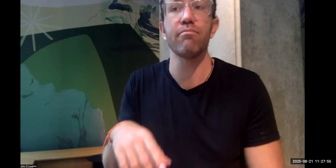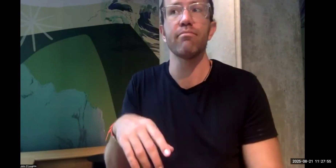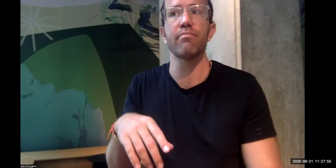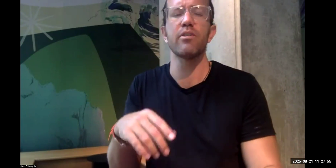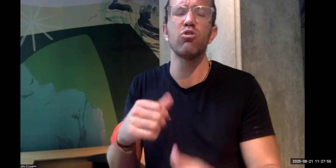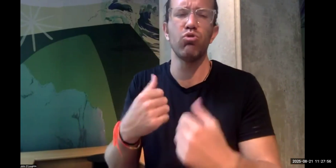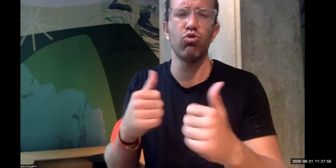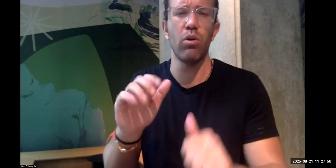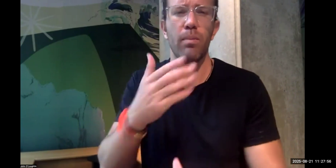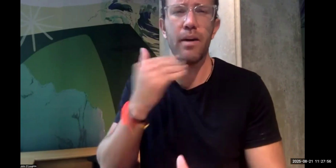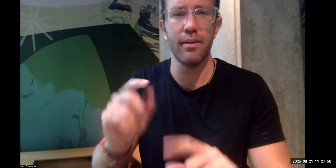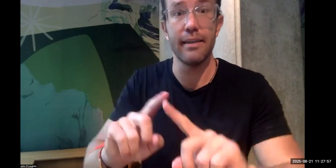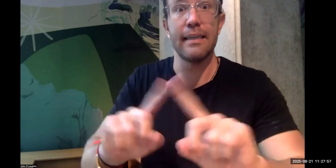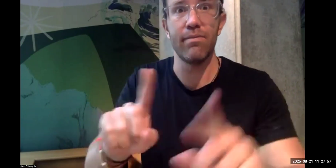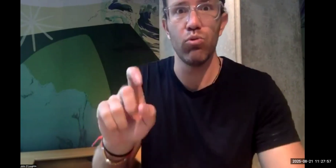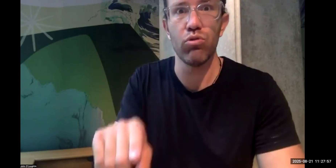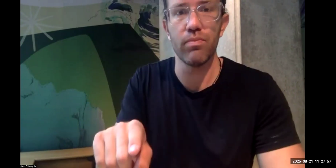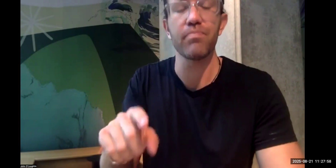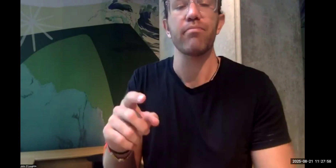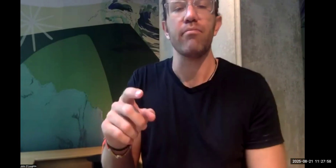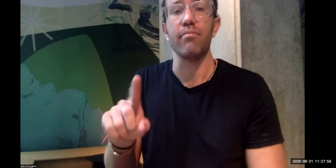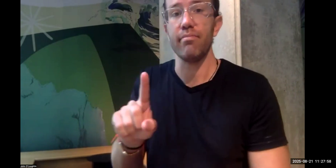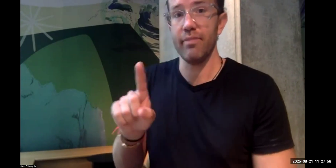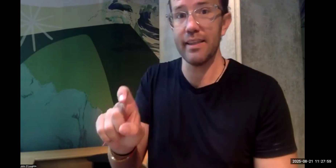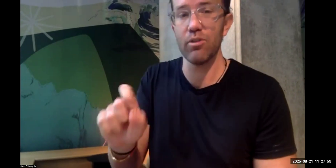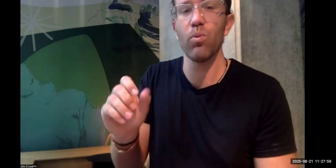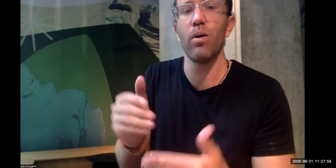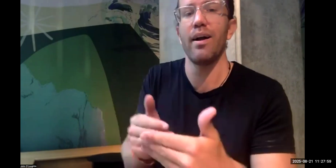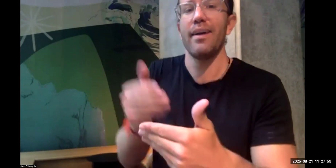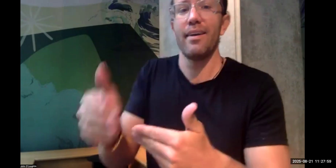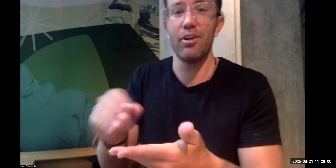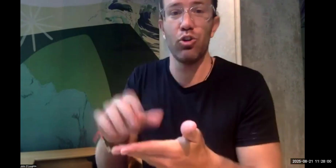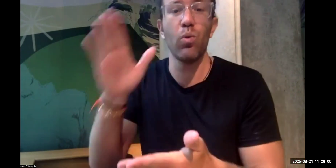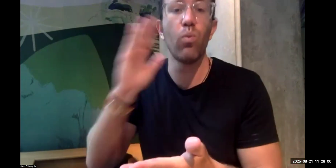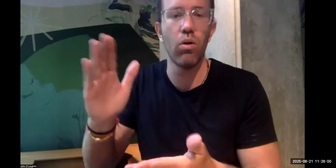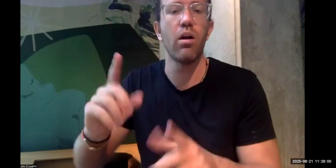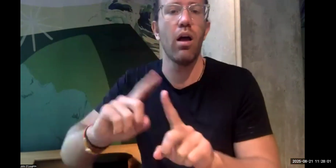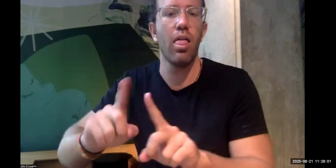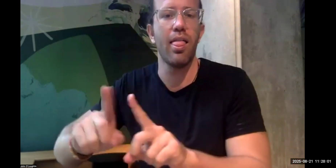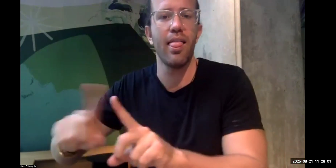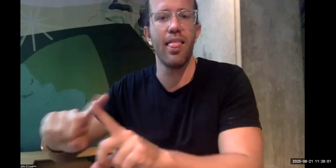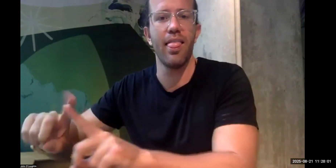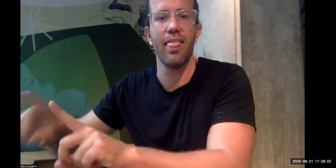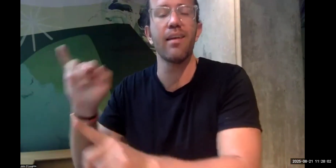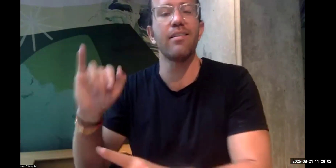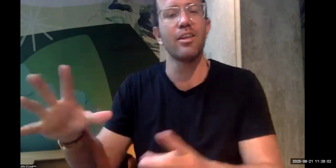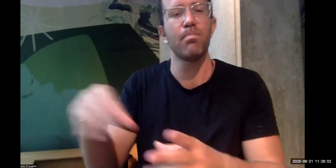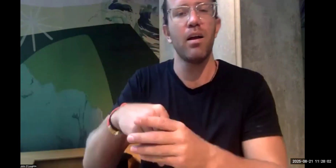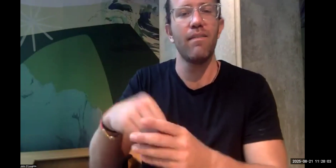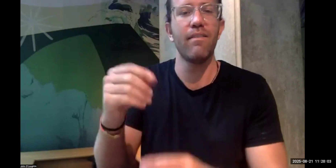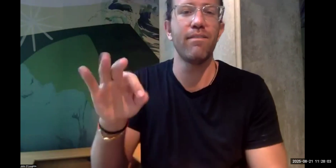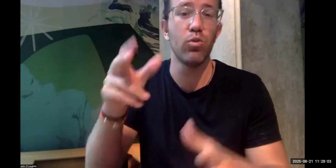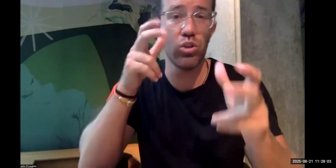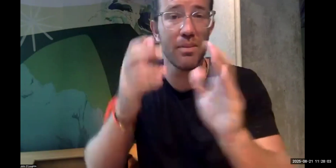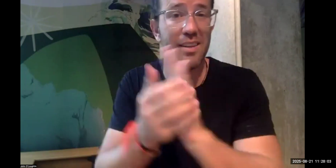sometimes it happens, similar type question. Try your best to do a different question. And then the next student will